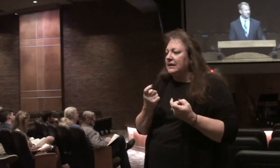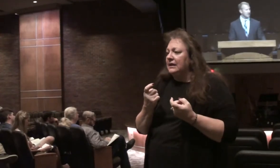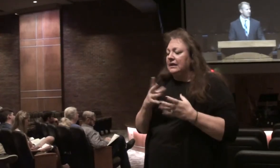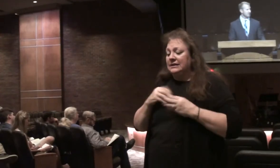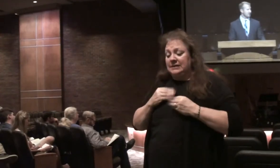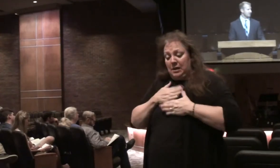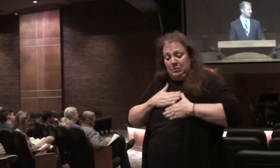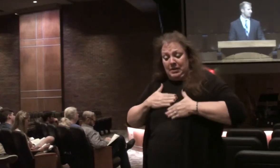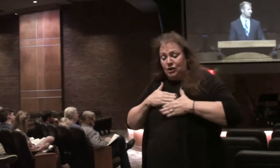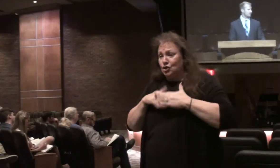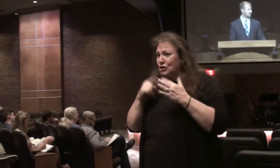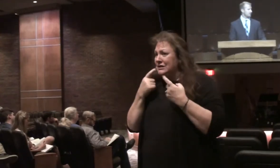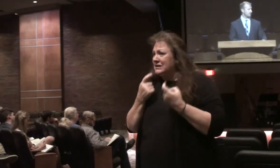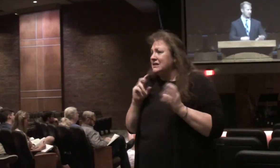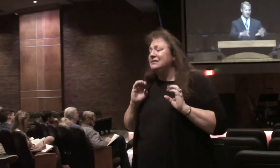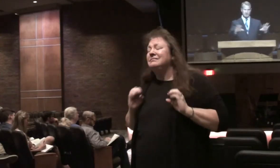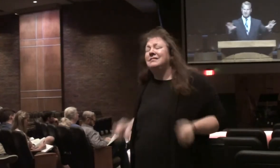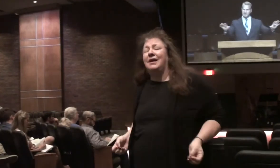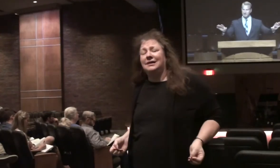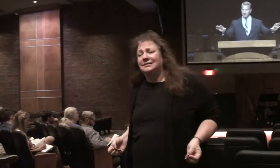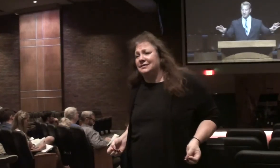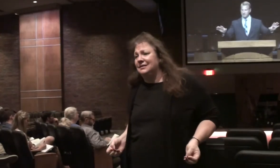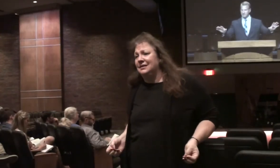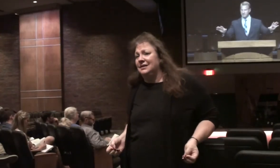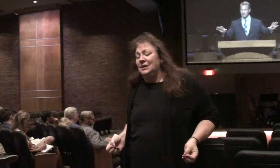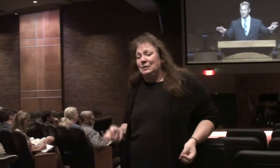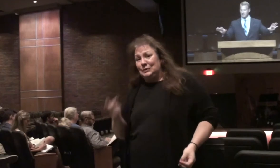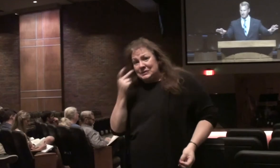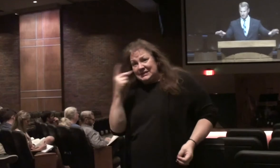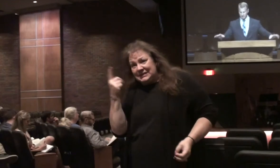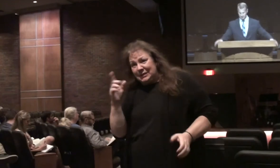pleasure in sin, especially sin of others.